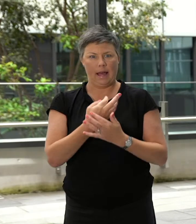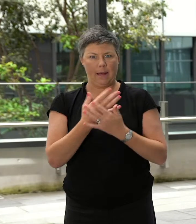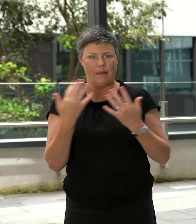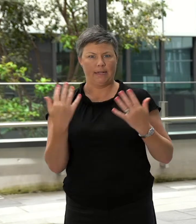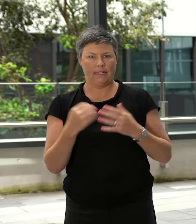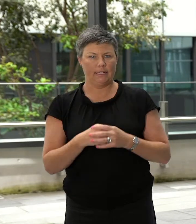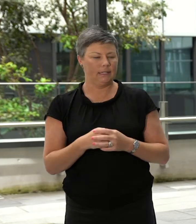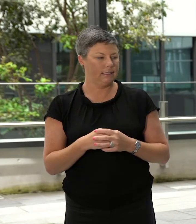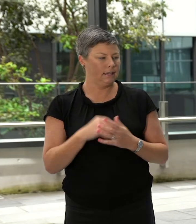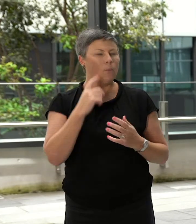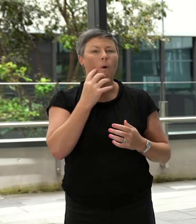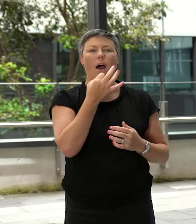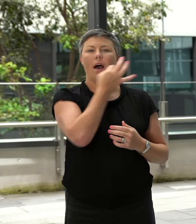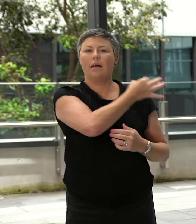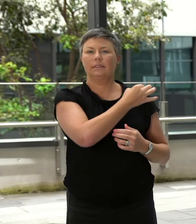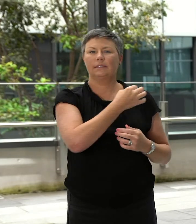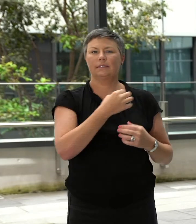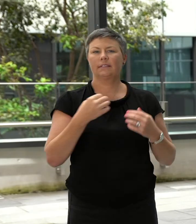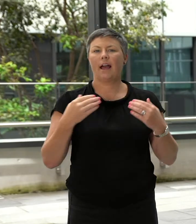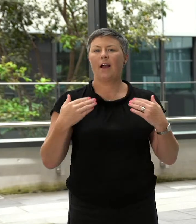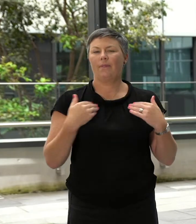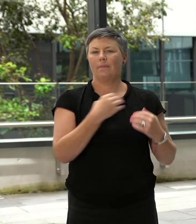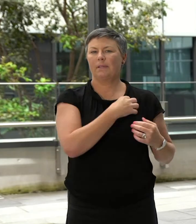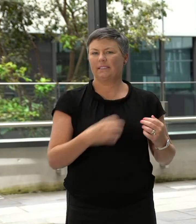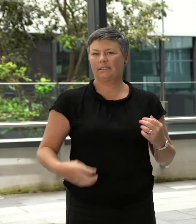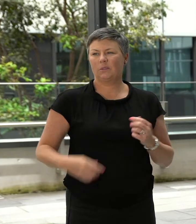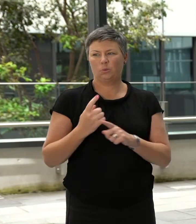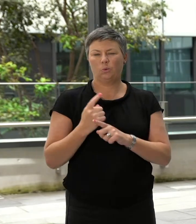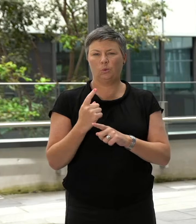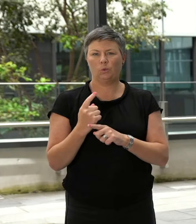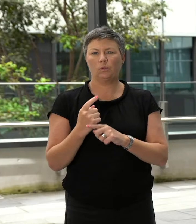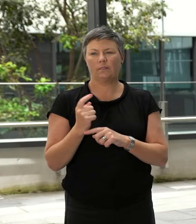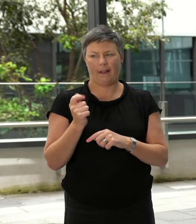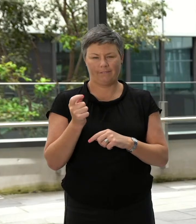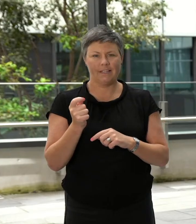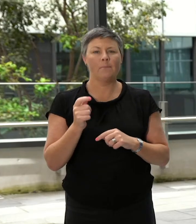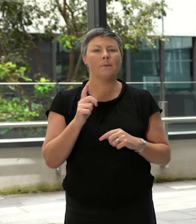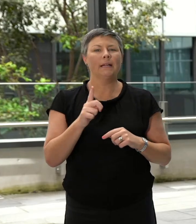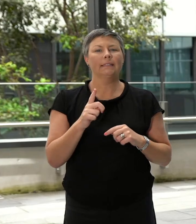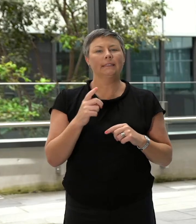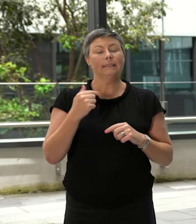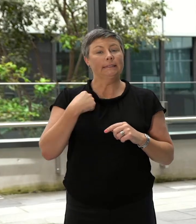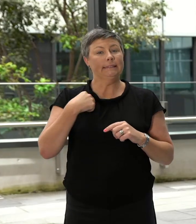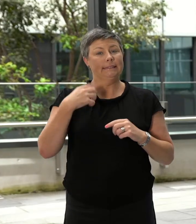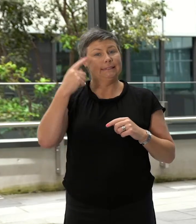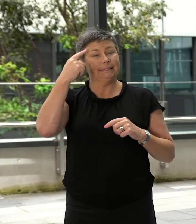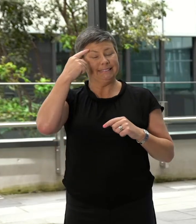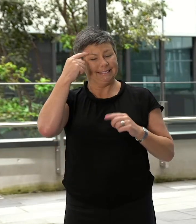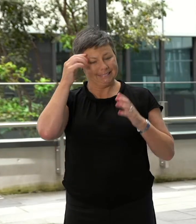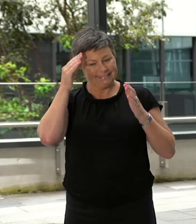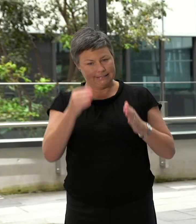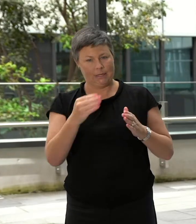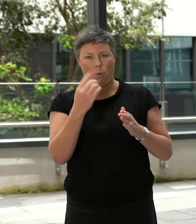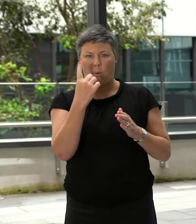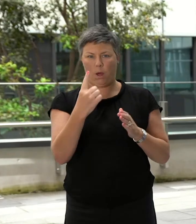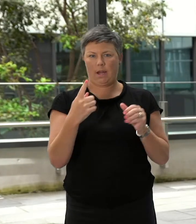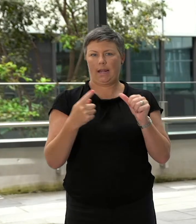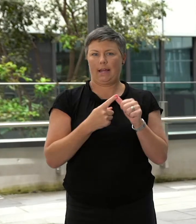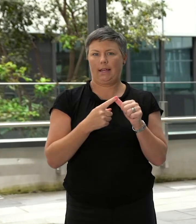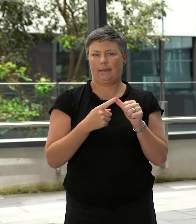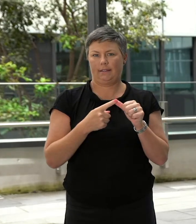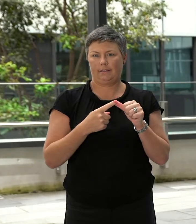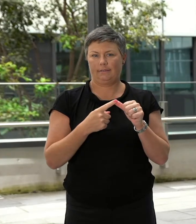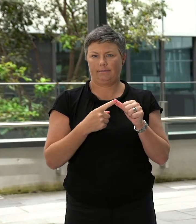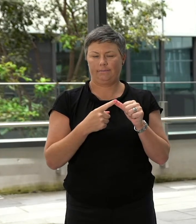I'll get the Health Minister to talk about that, but as we said, our priority has always been on 1A at this